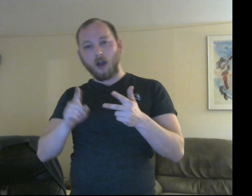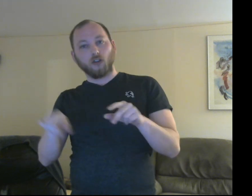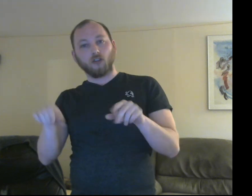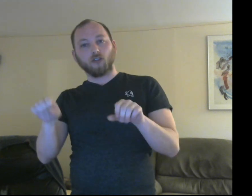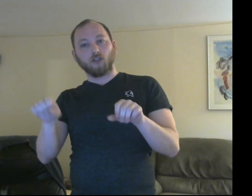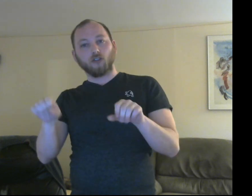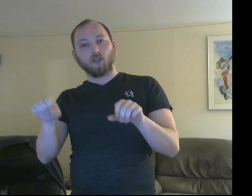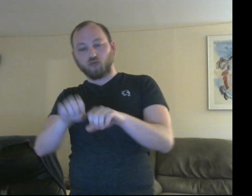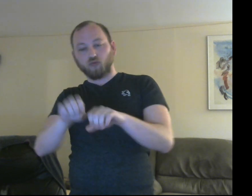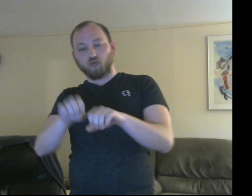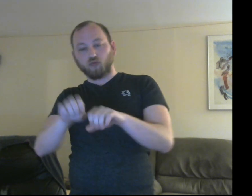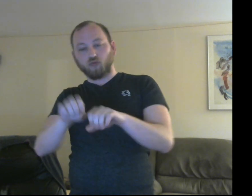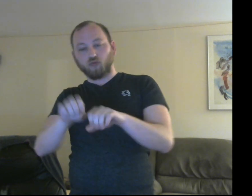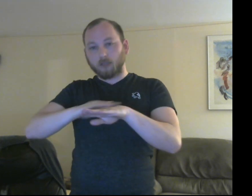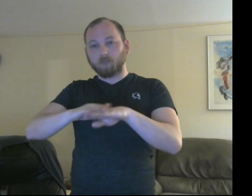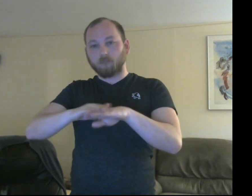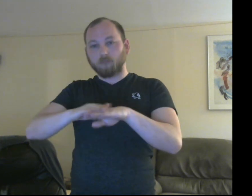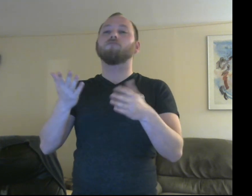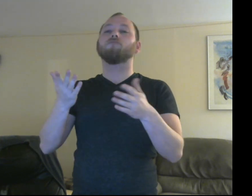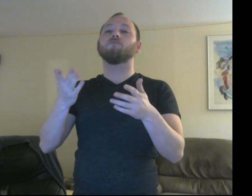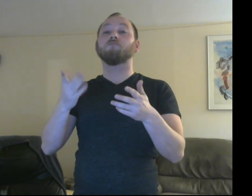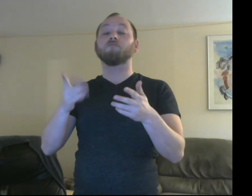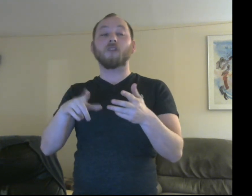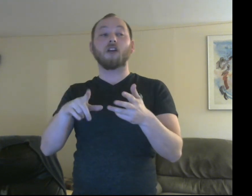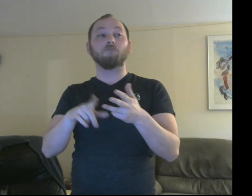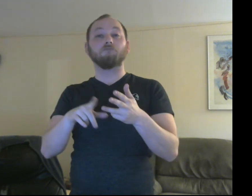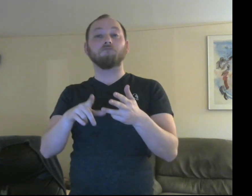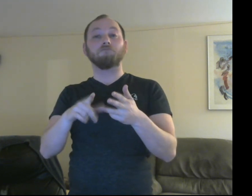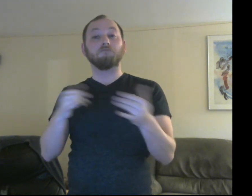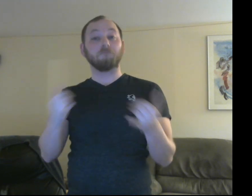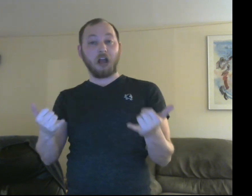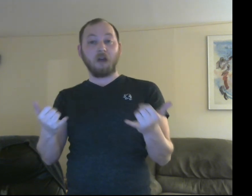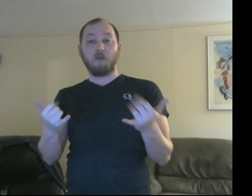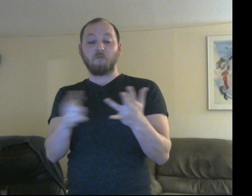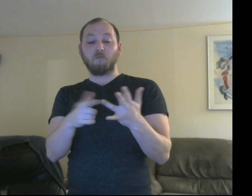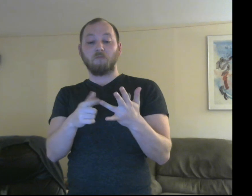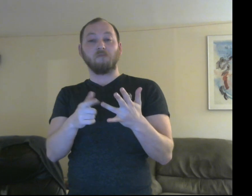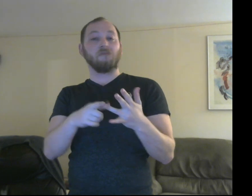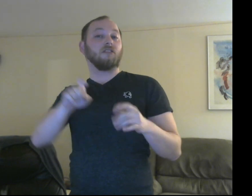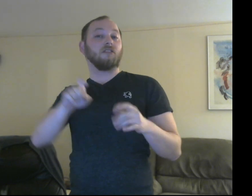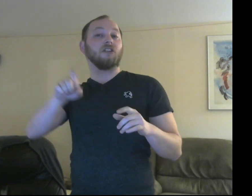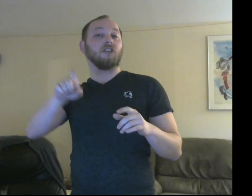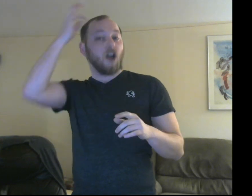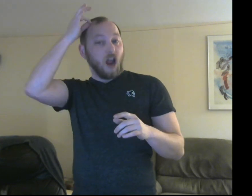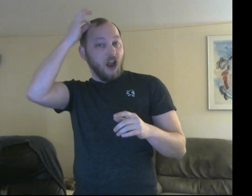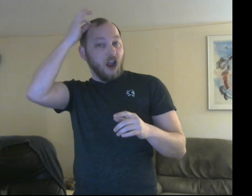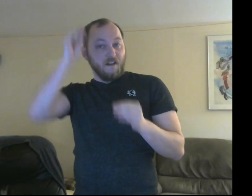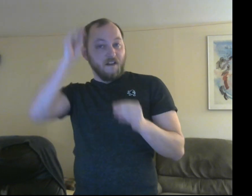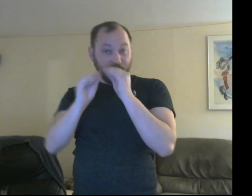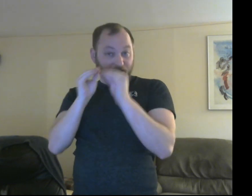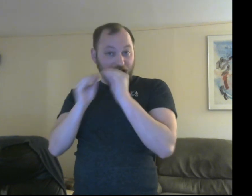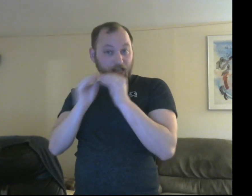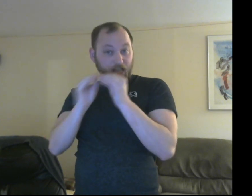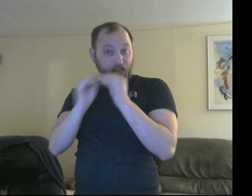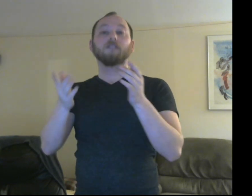fix up your hair. If you have facial hair, clean it up, shave it off, whatever you gotta do, just make it look nice. And